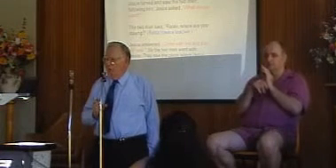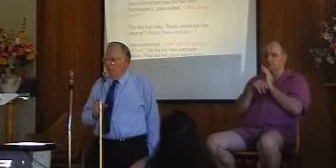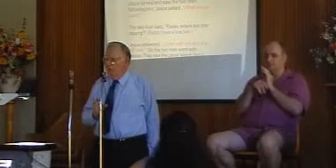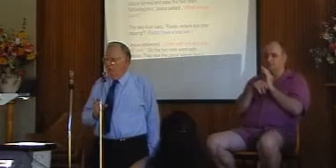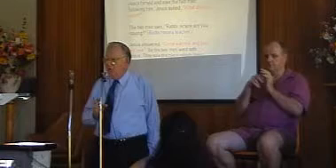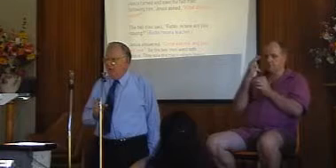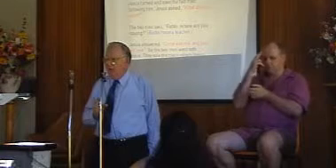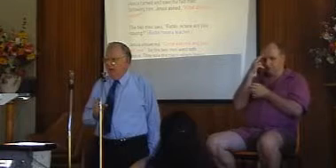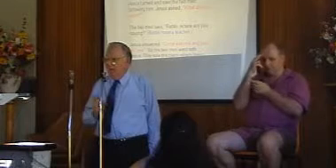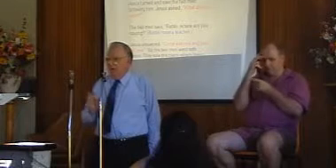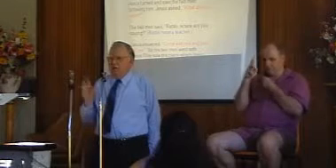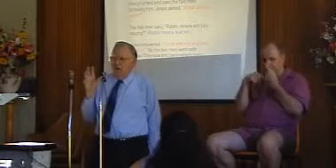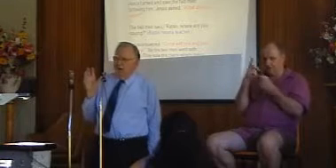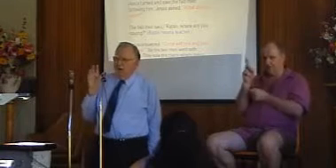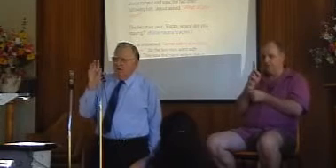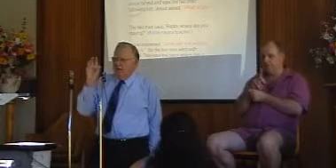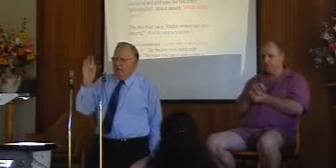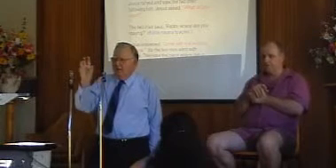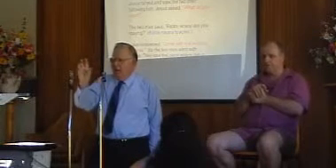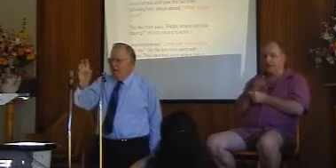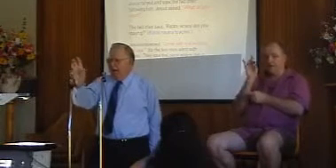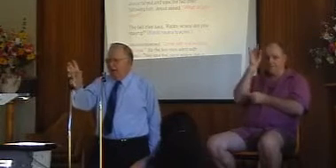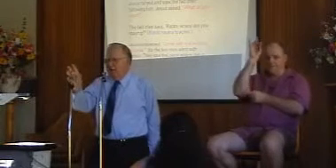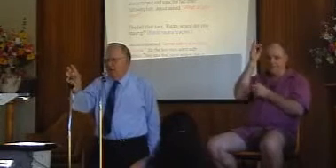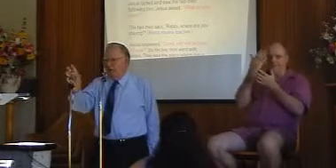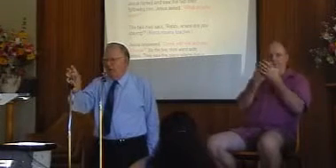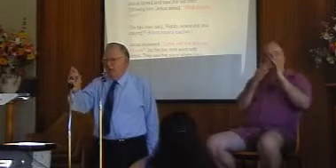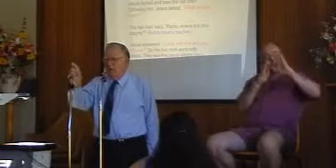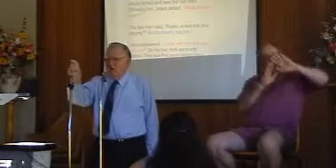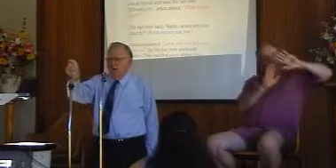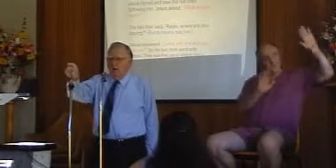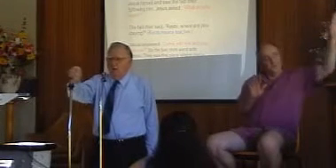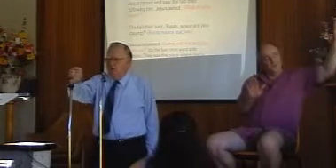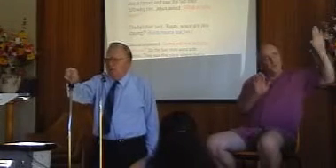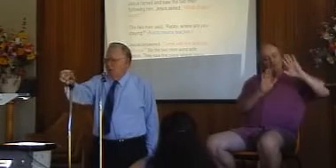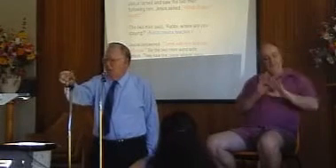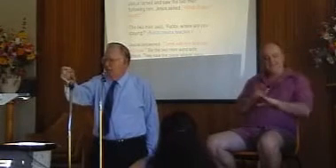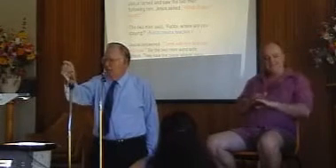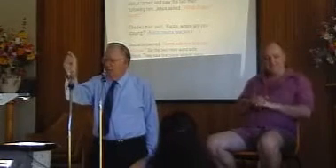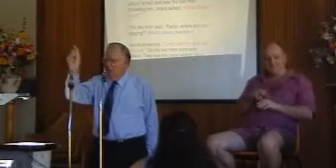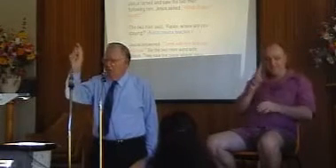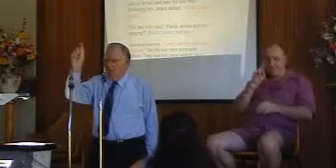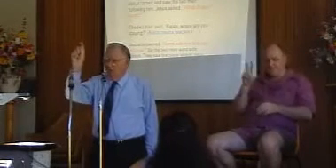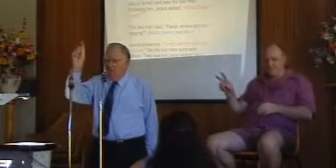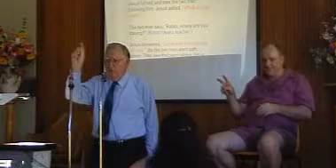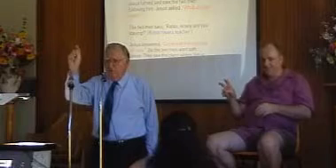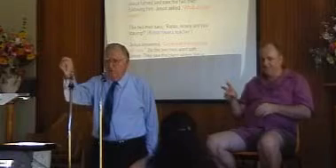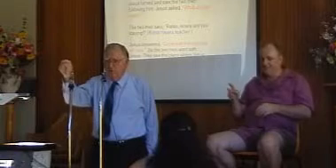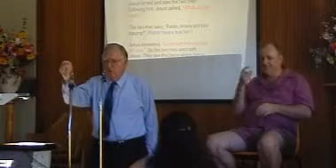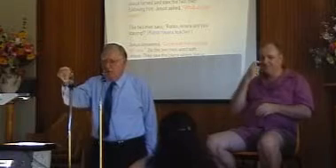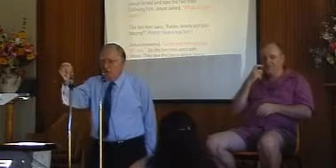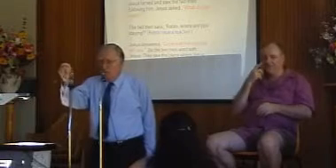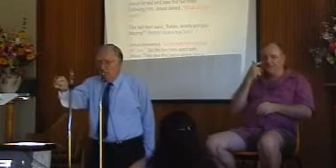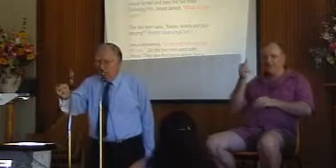the wall or something, go back into history, I would try and find out whether this fellow